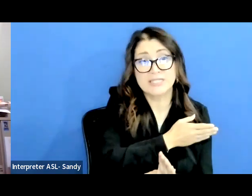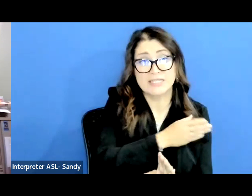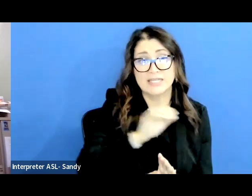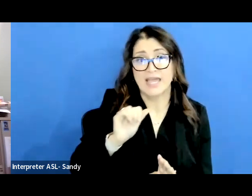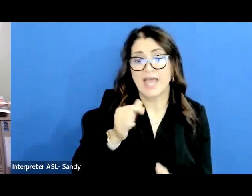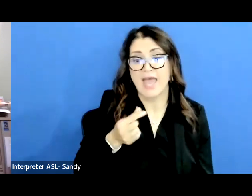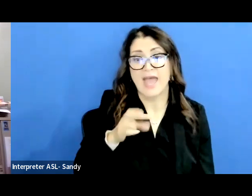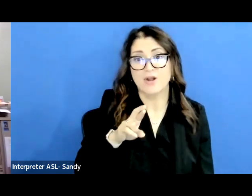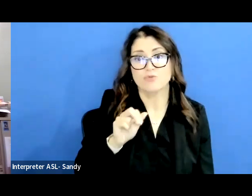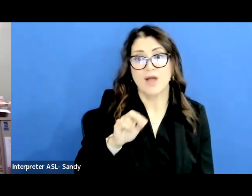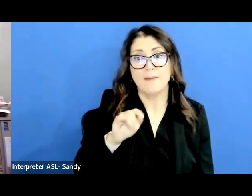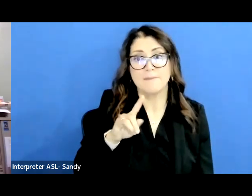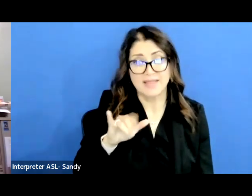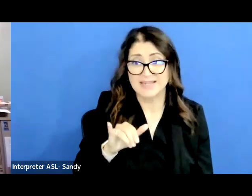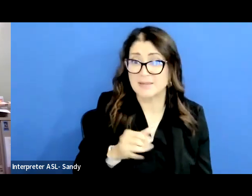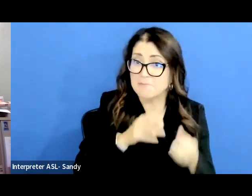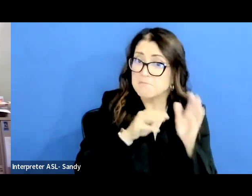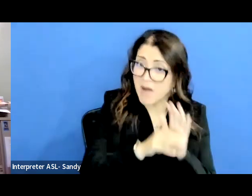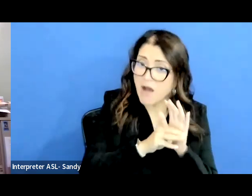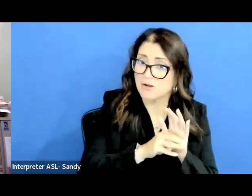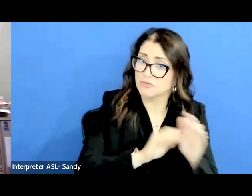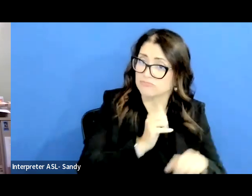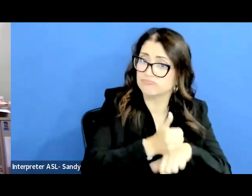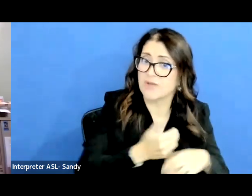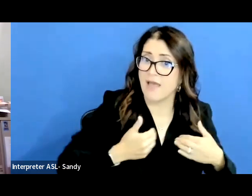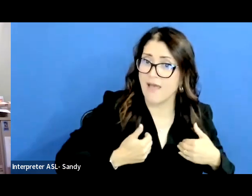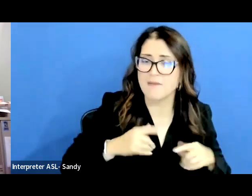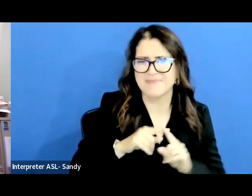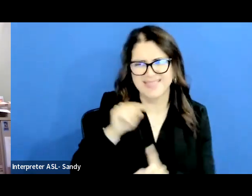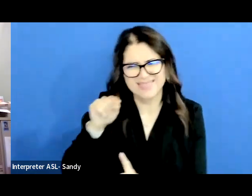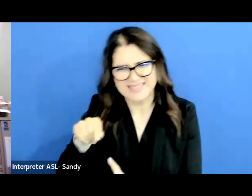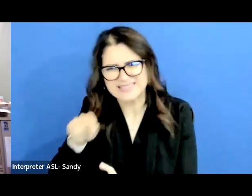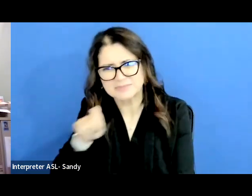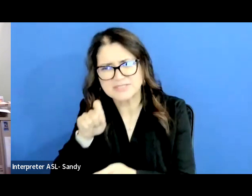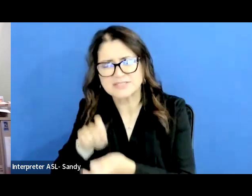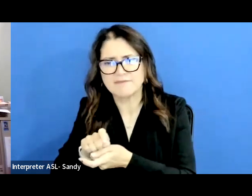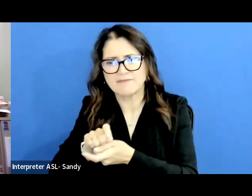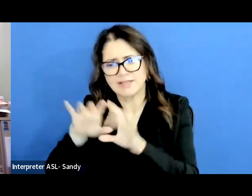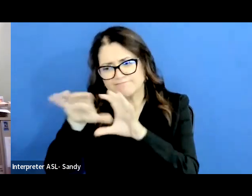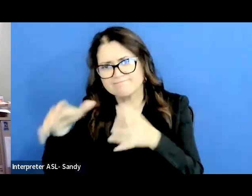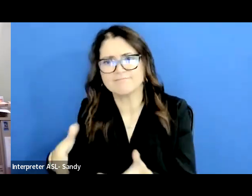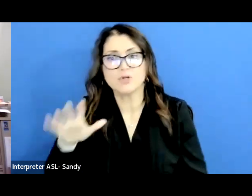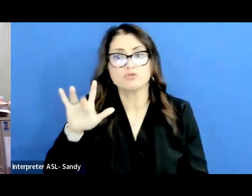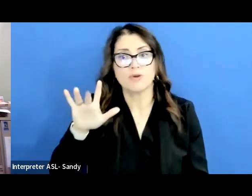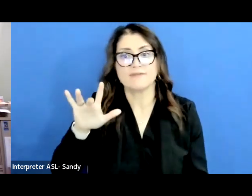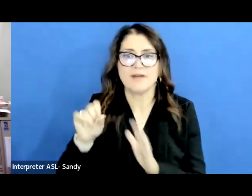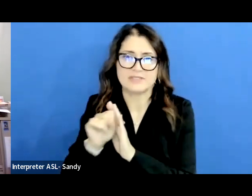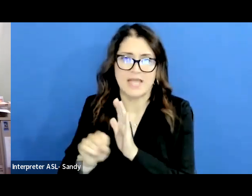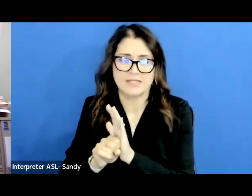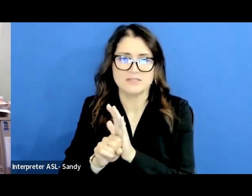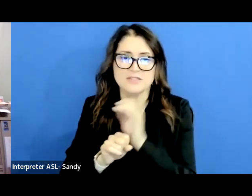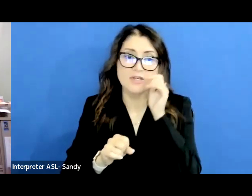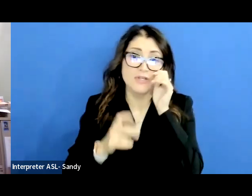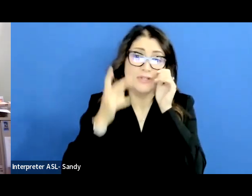existed, but this one started covering like 25 states. So the vision of AgriBility is to